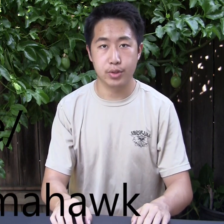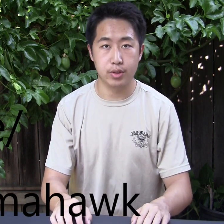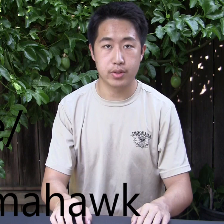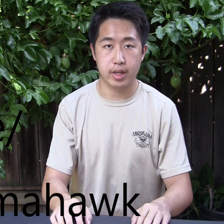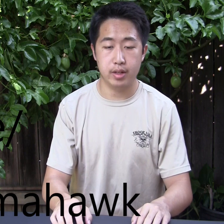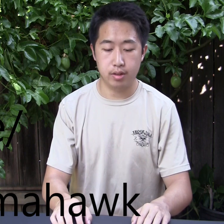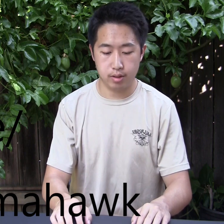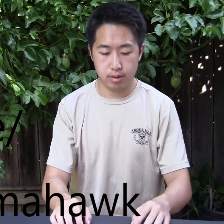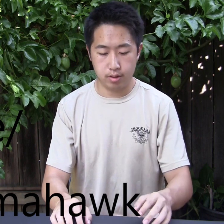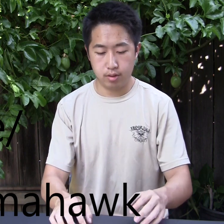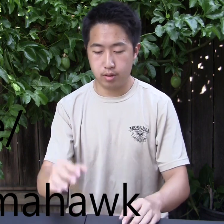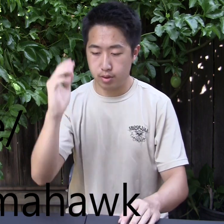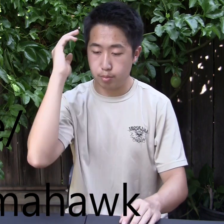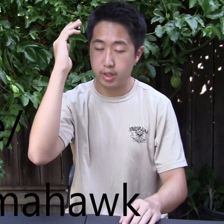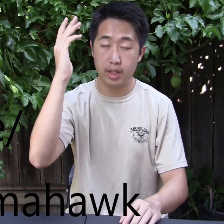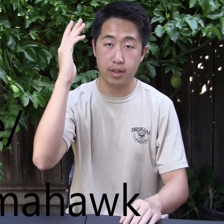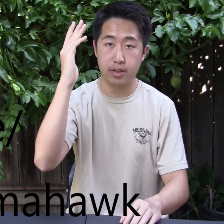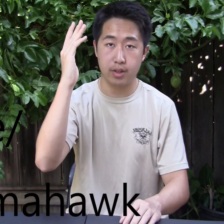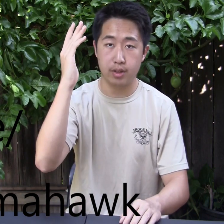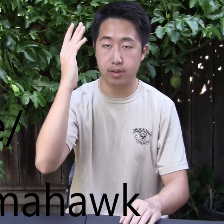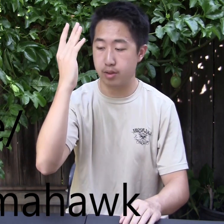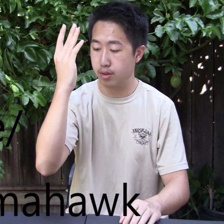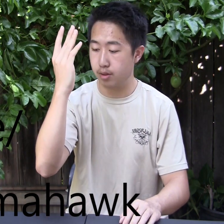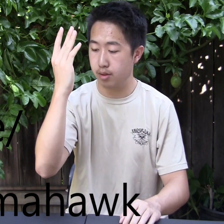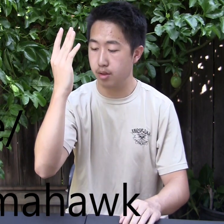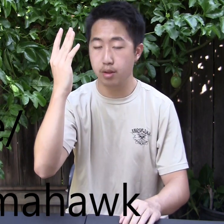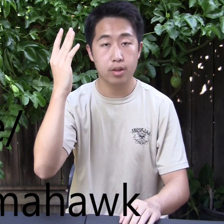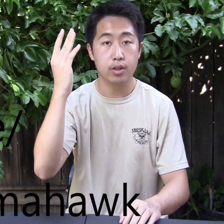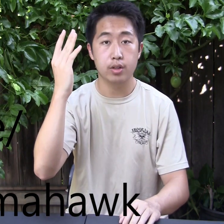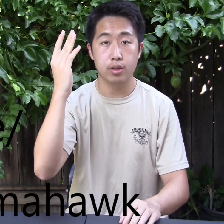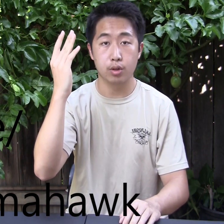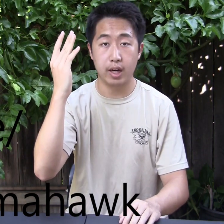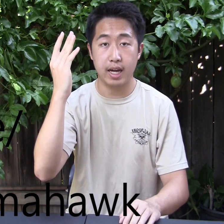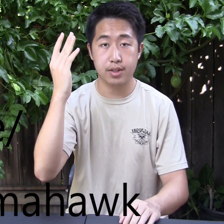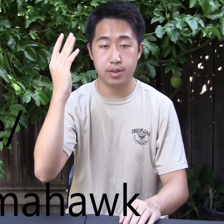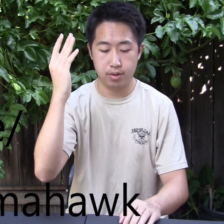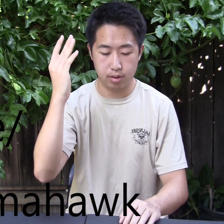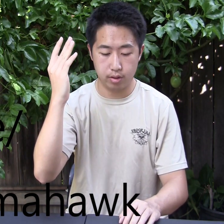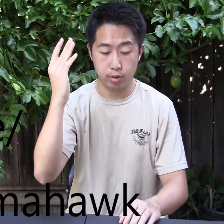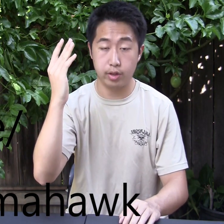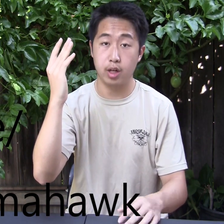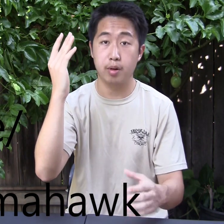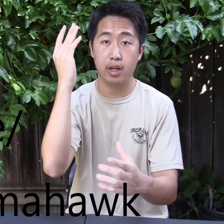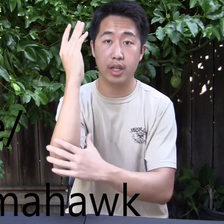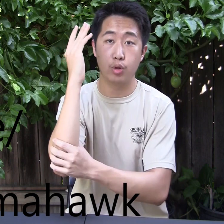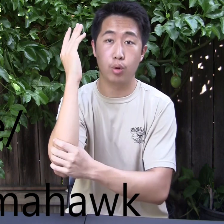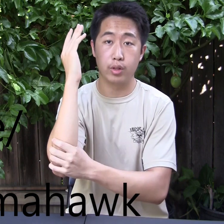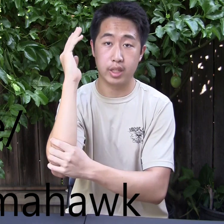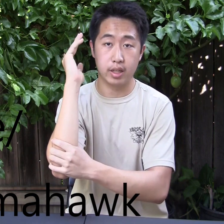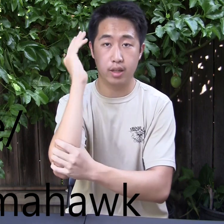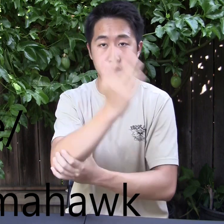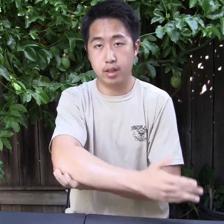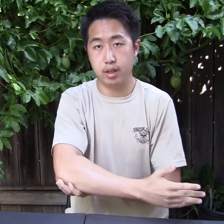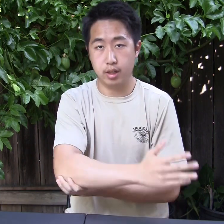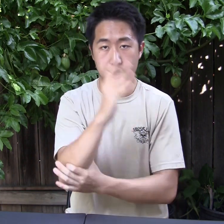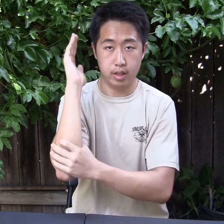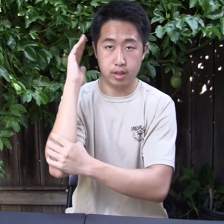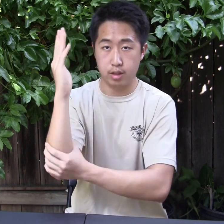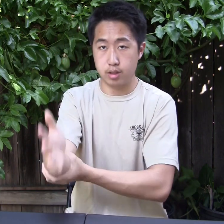the sign. Pretend this is your axe or your tomahawk and you're holding it. And you